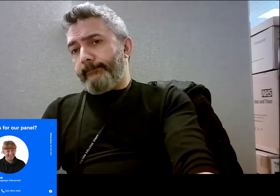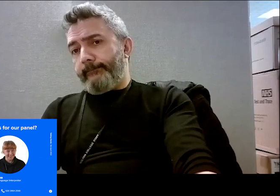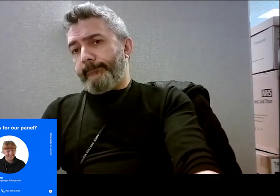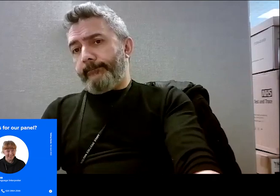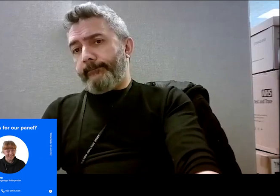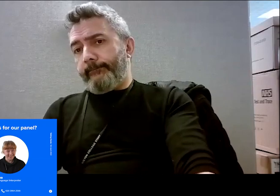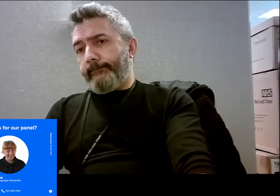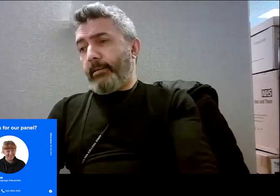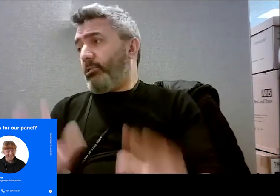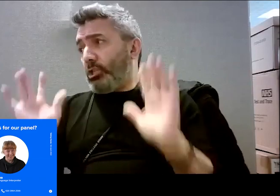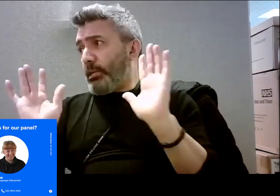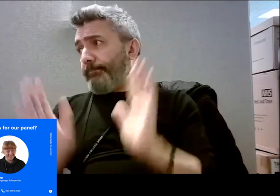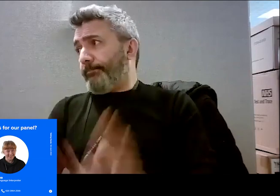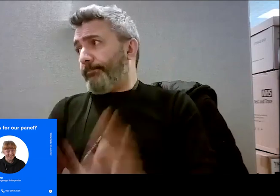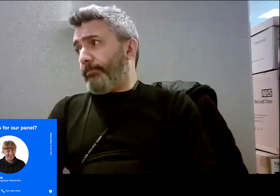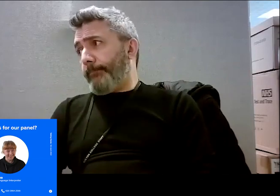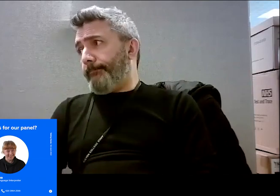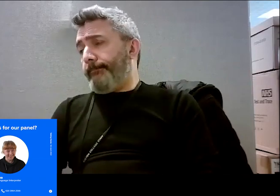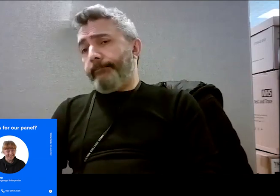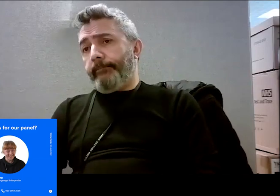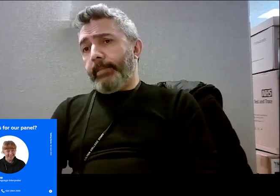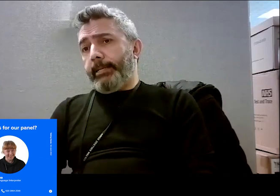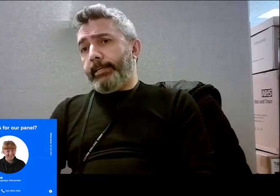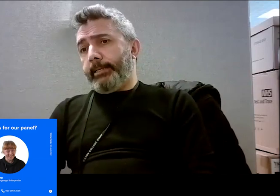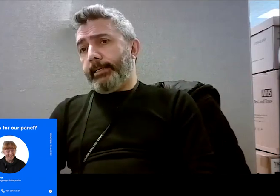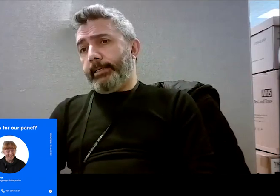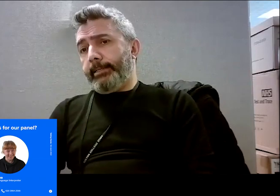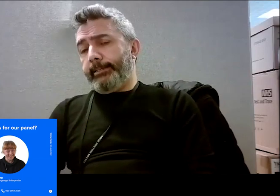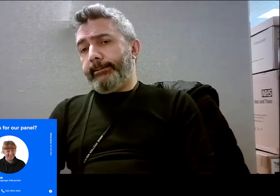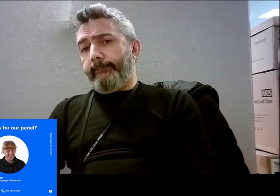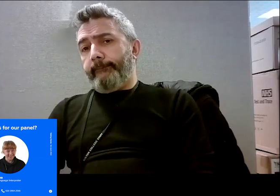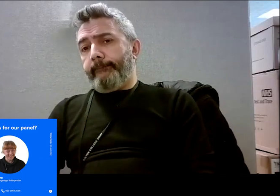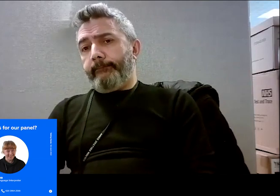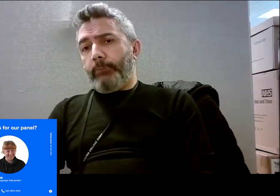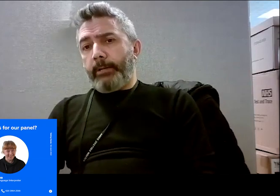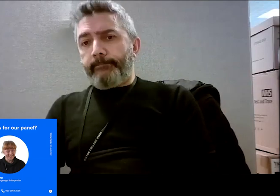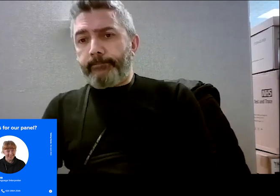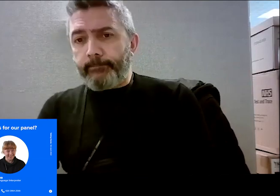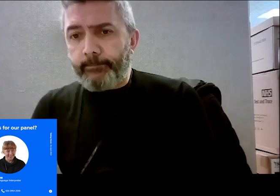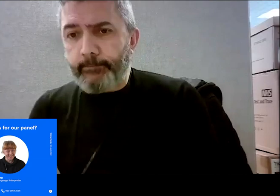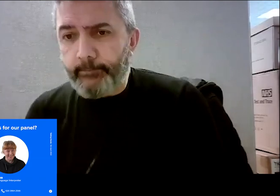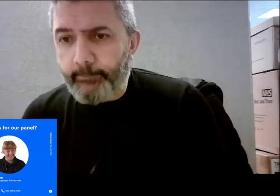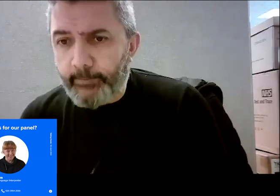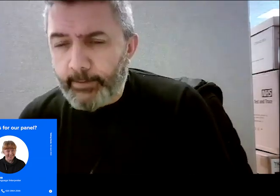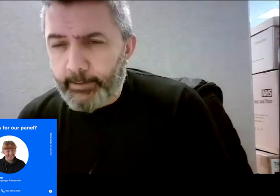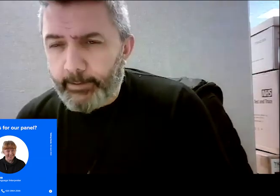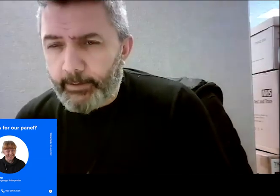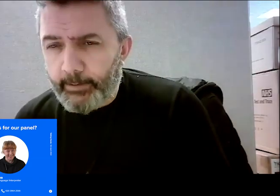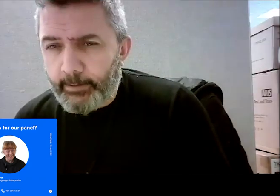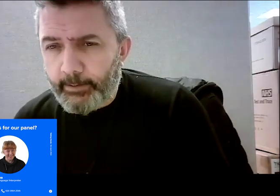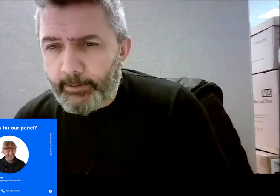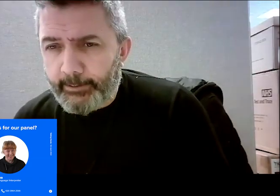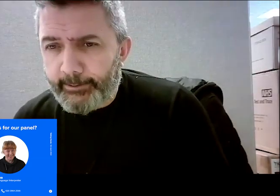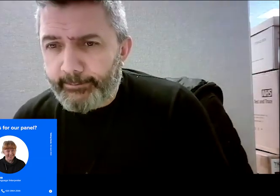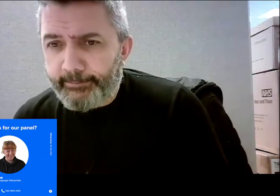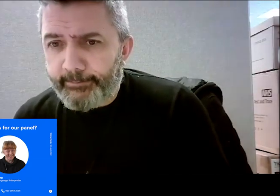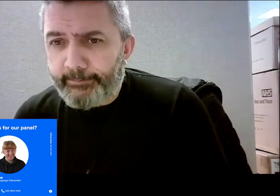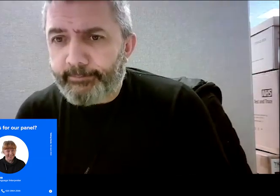rules. And Makaton borrows some very, very expressive signs and then puts them into the same style as